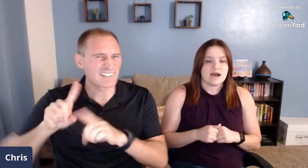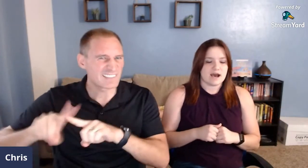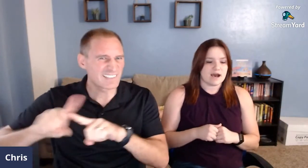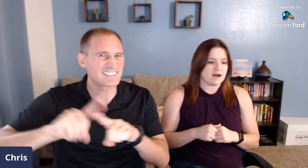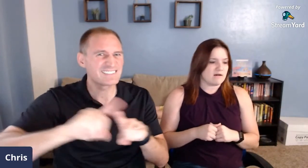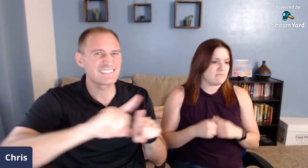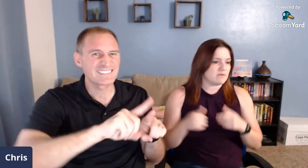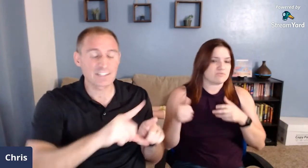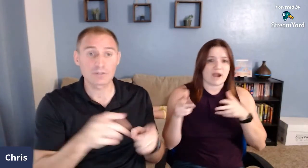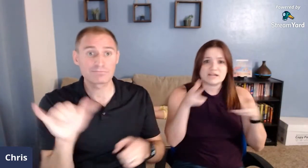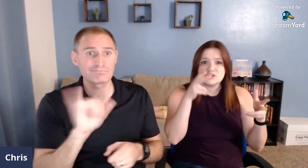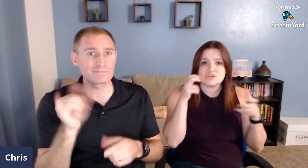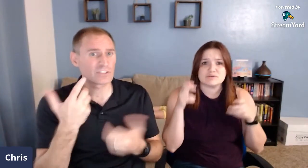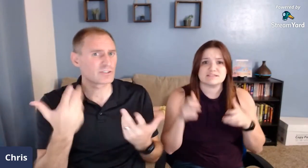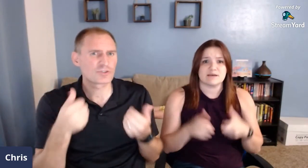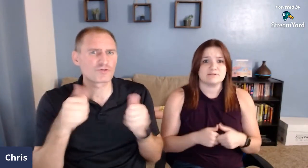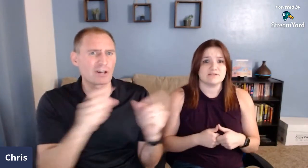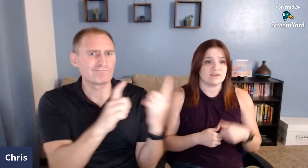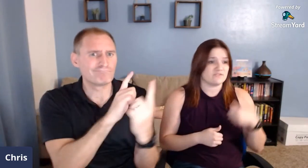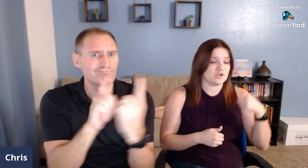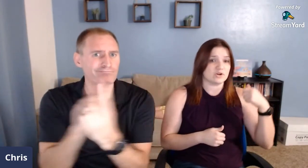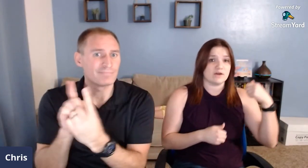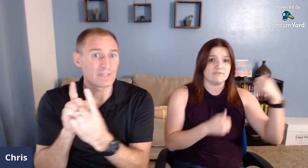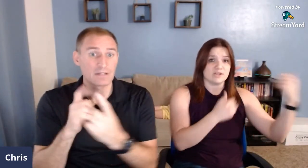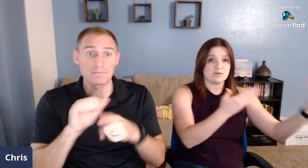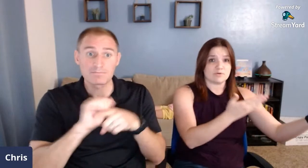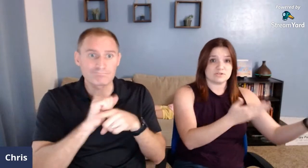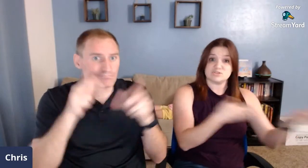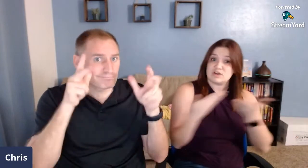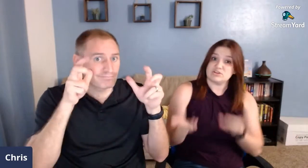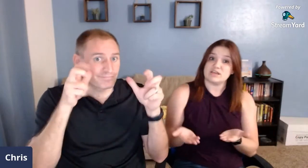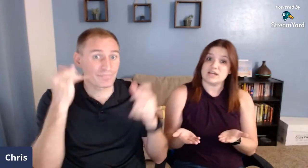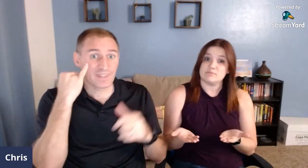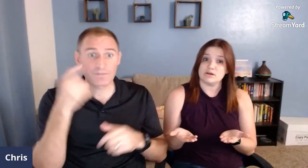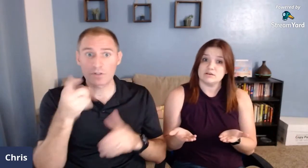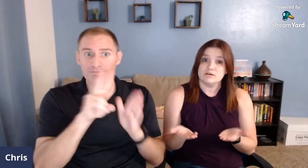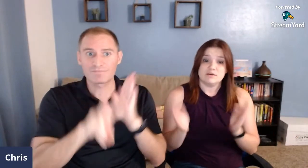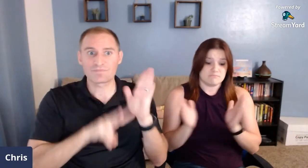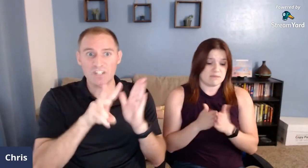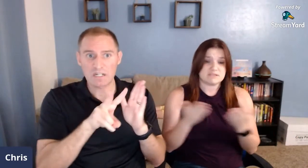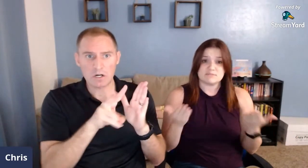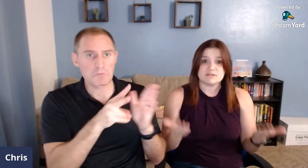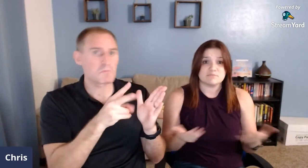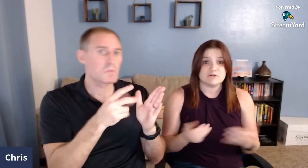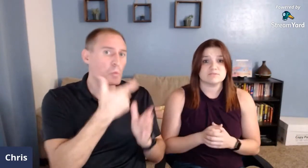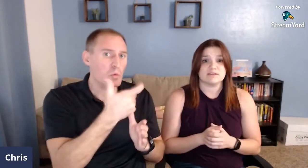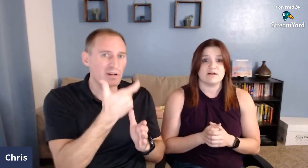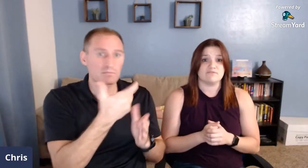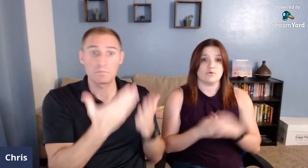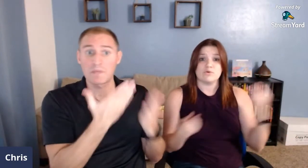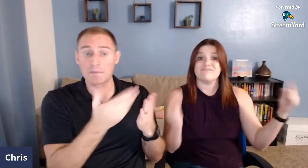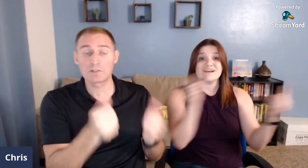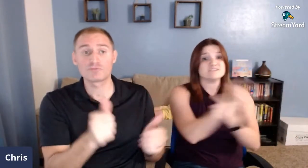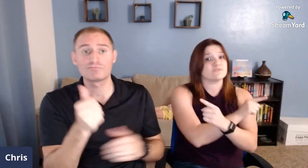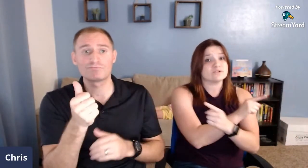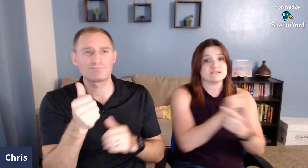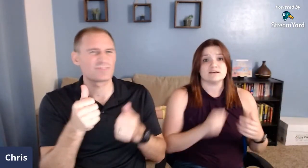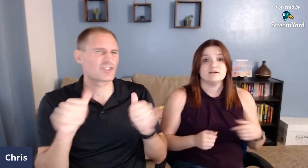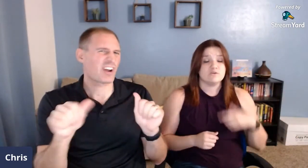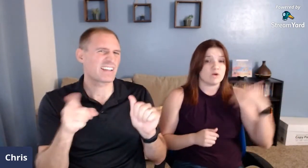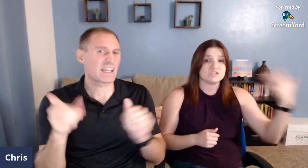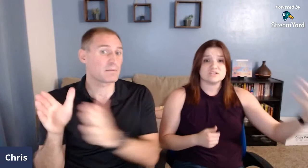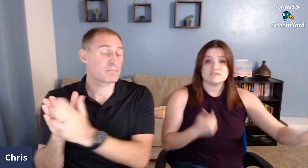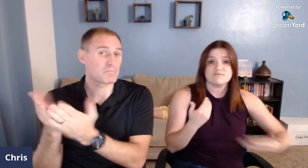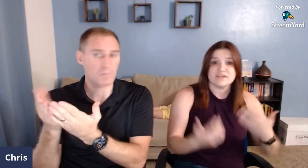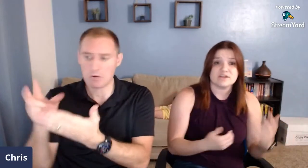out, practice your receptive. If you're a video person, try looking at a book. Maybe some of the books will be helpful, or vice